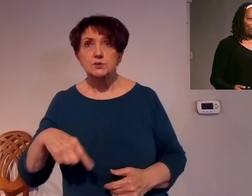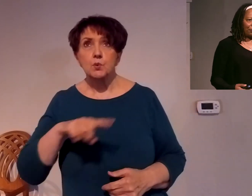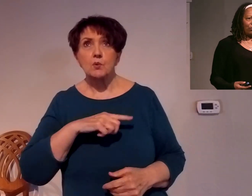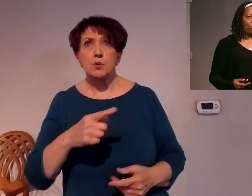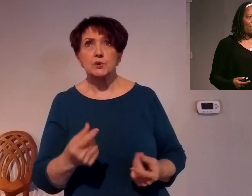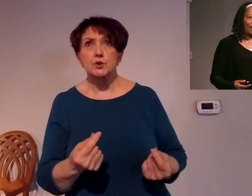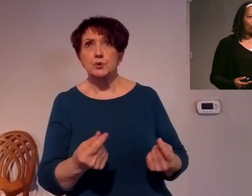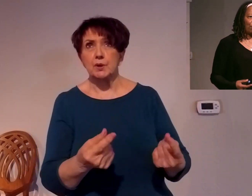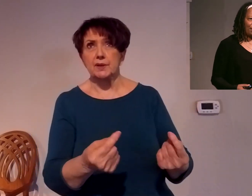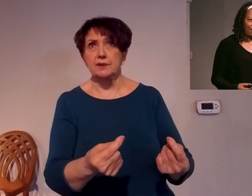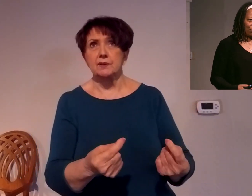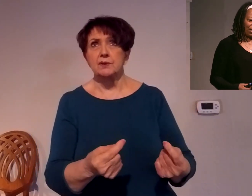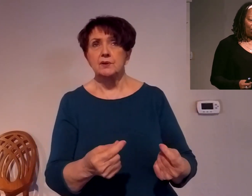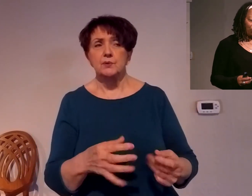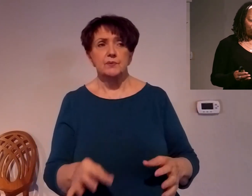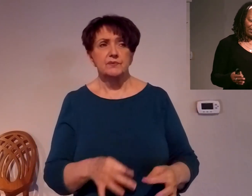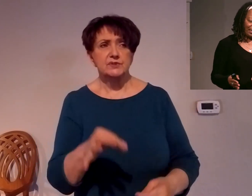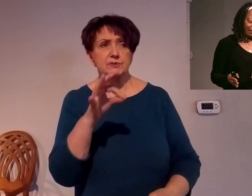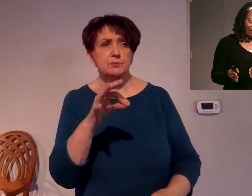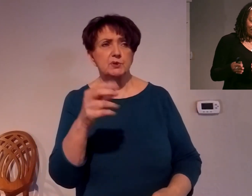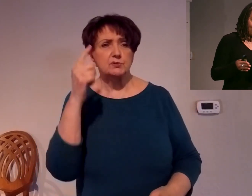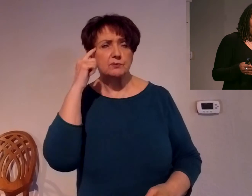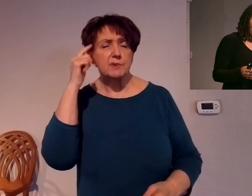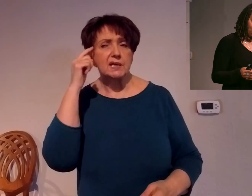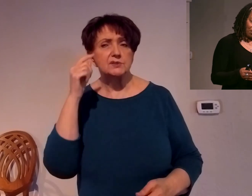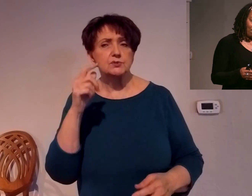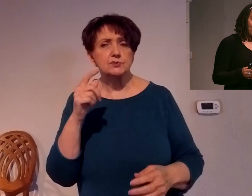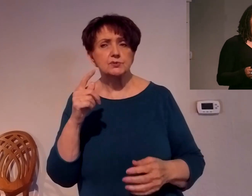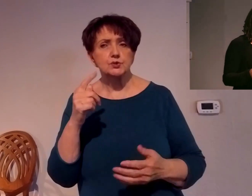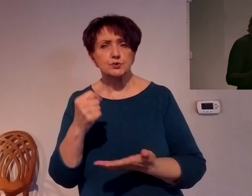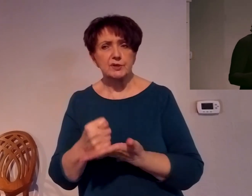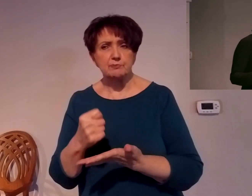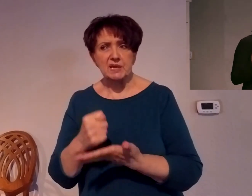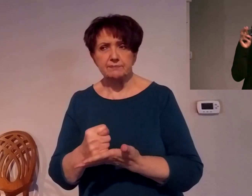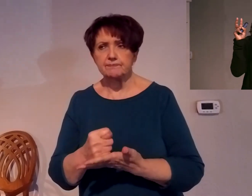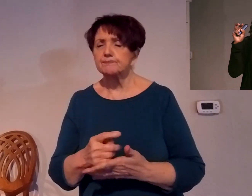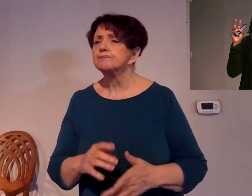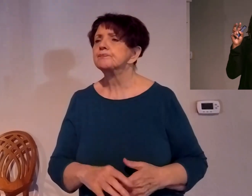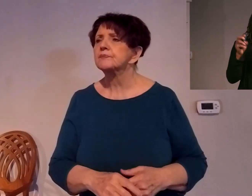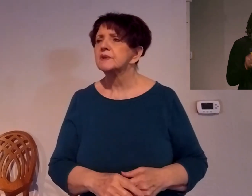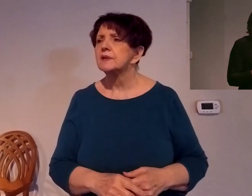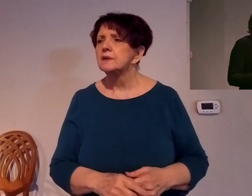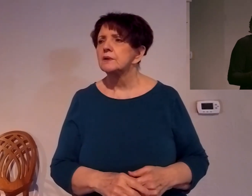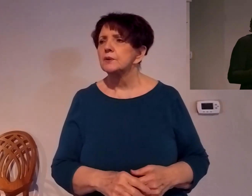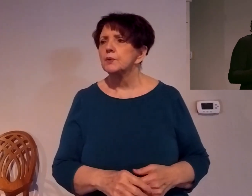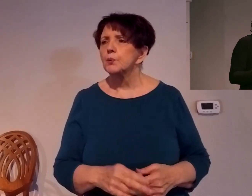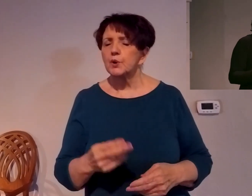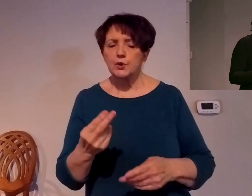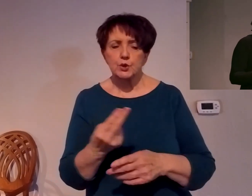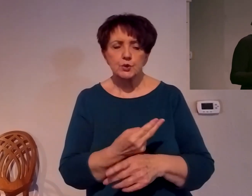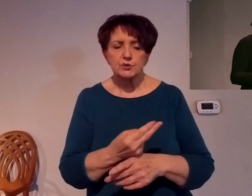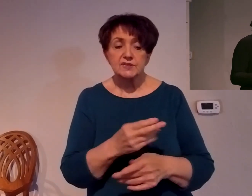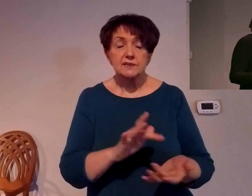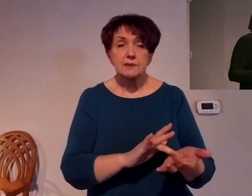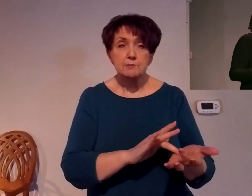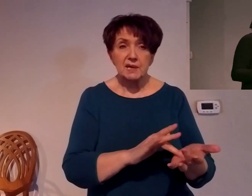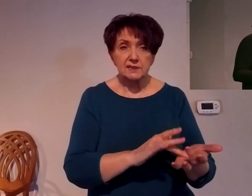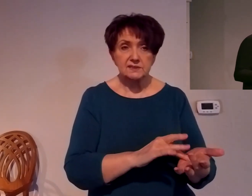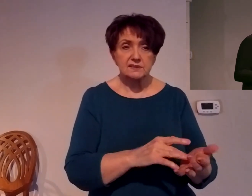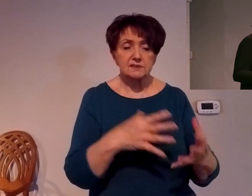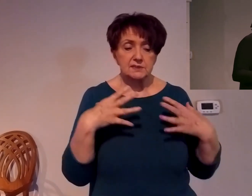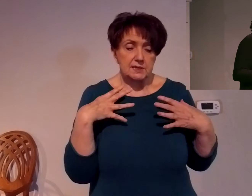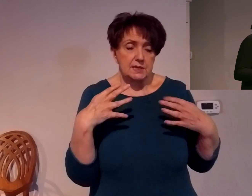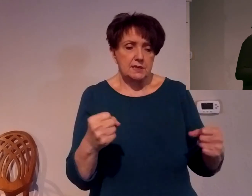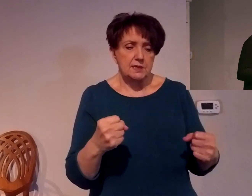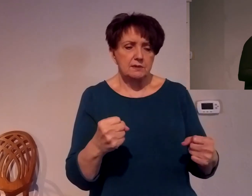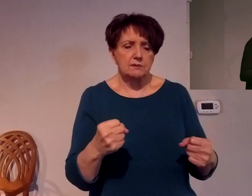doing a spiritual mind treatment. We are treating the condition with the medicine that will heal it, the truth